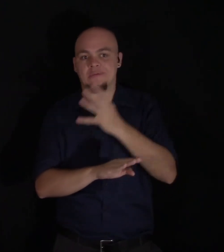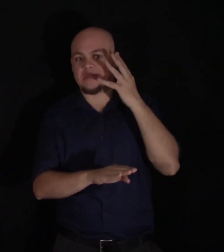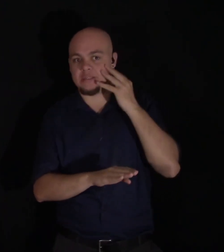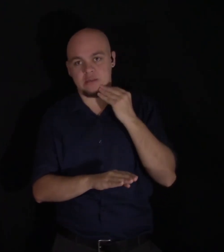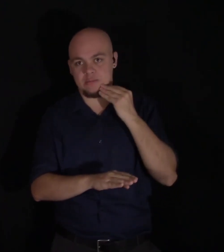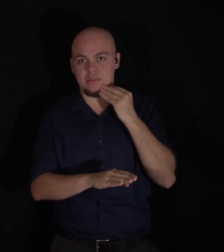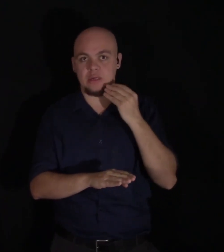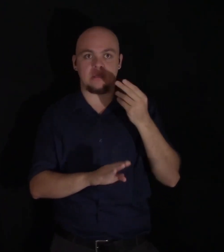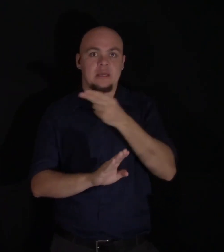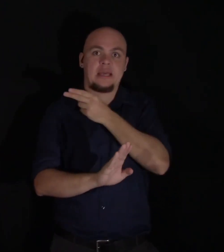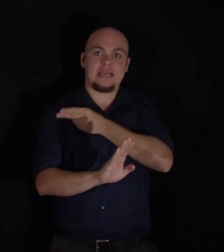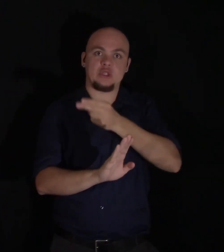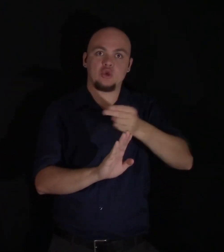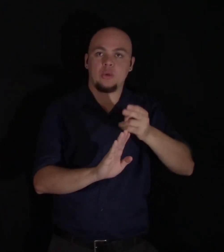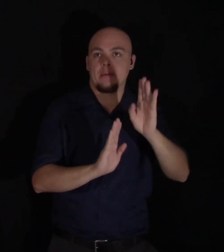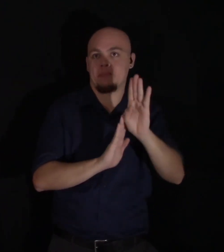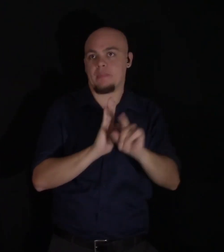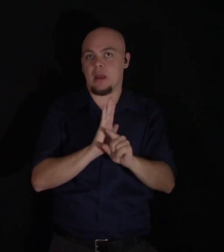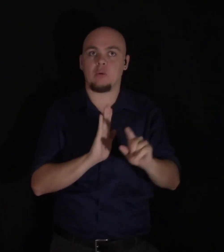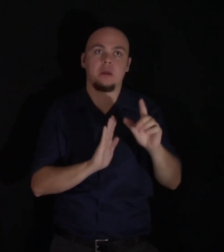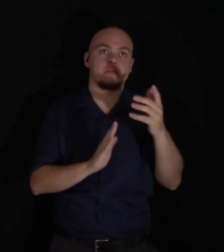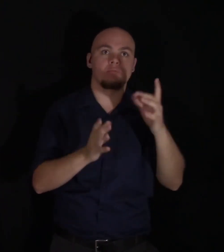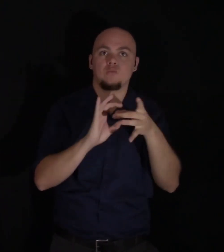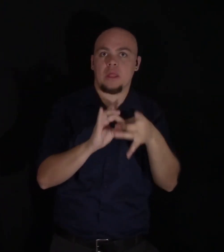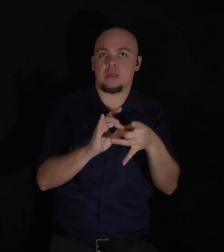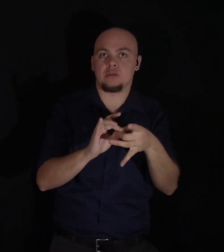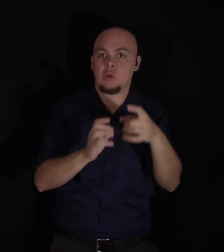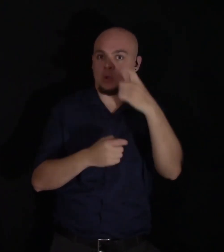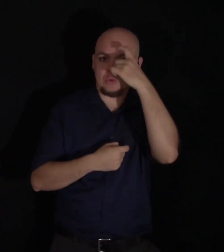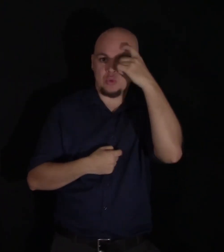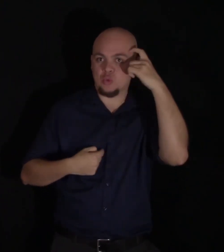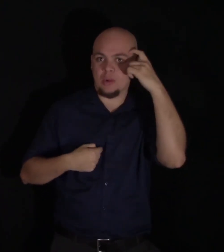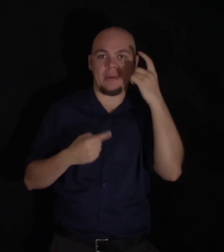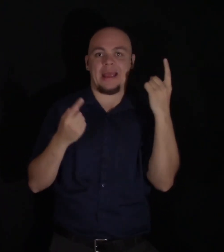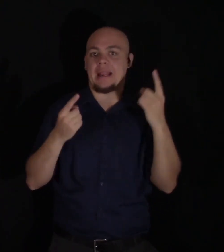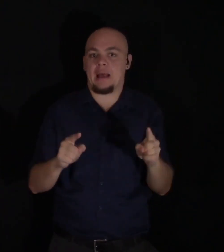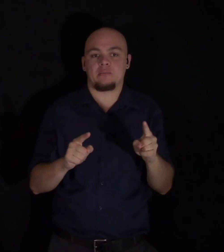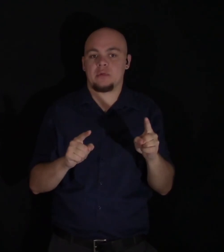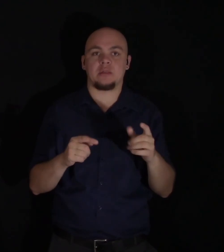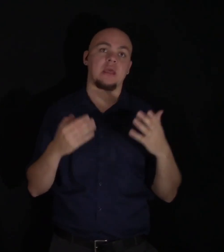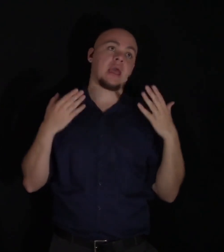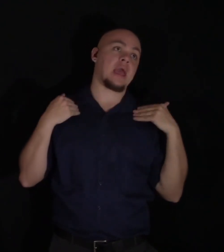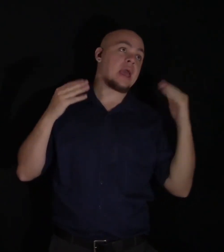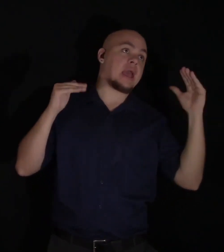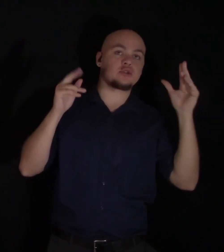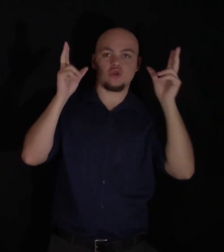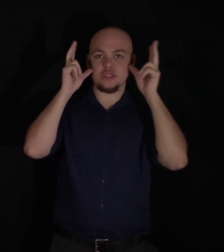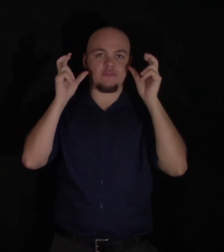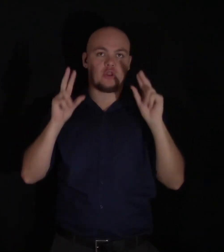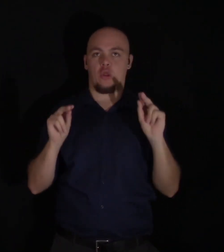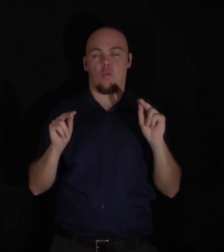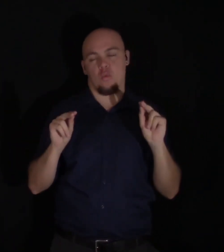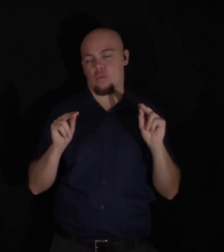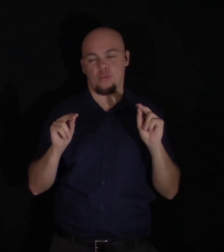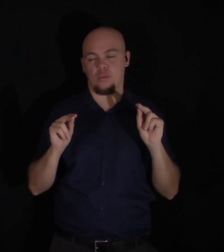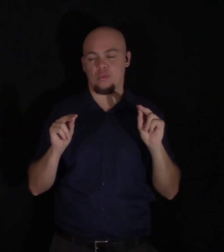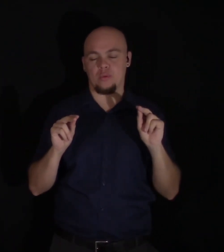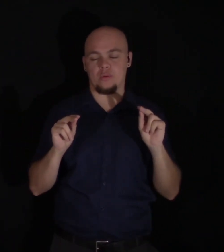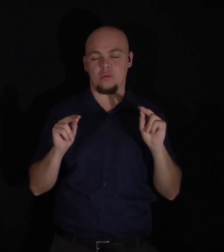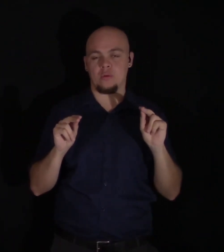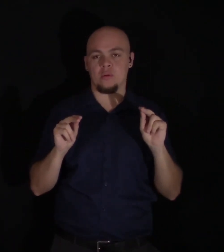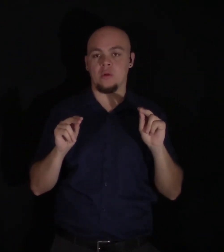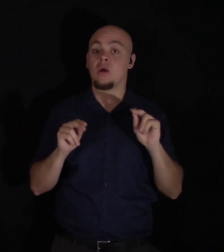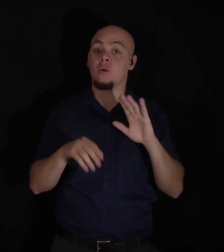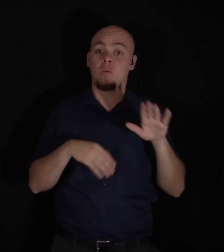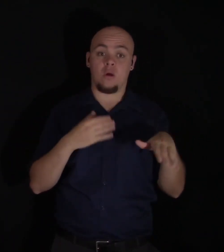in history, relationship experience, or trauma. No angels, no devils here. We are all capable